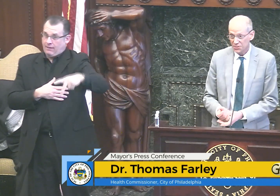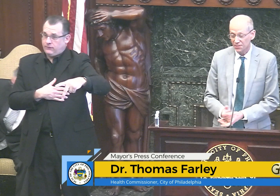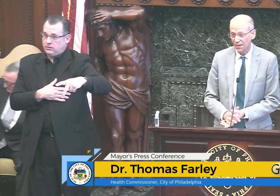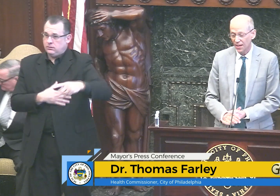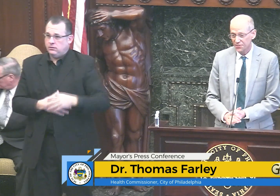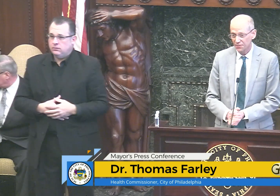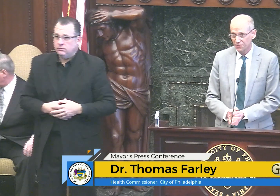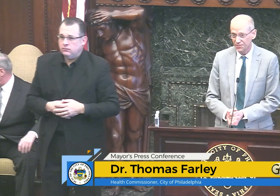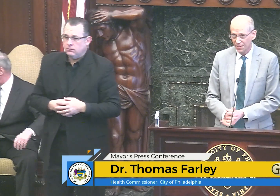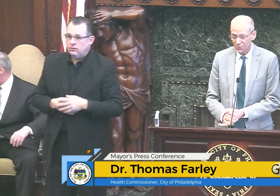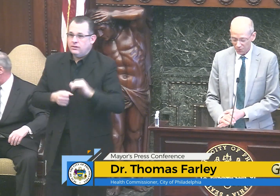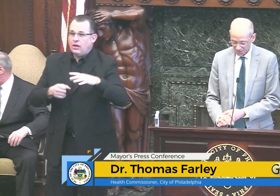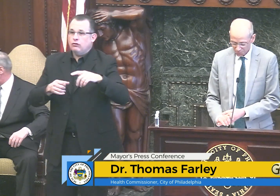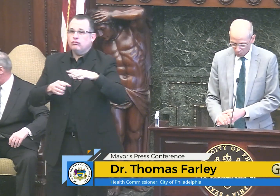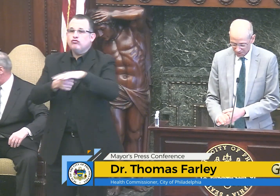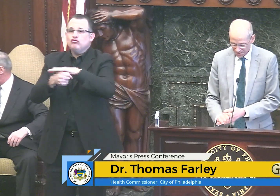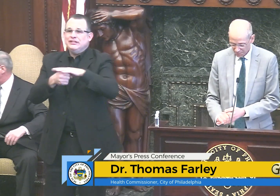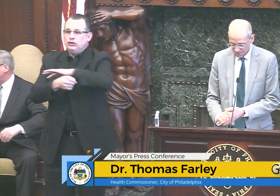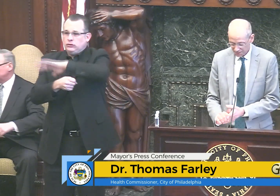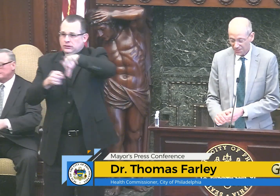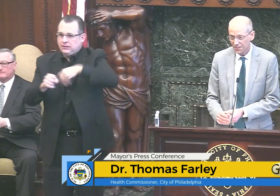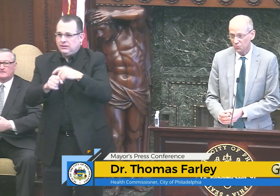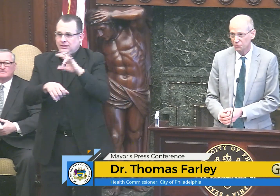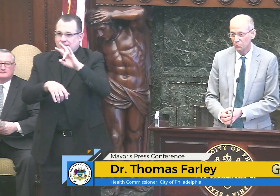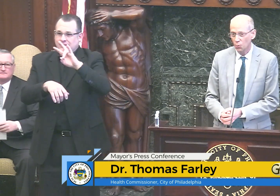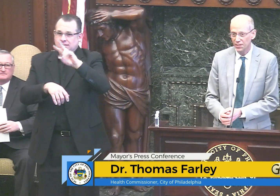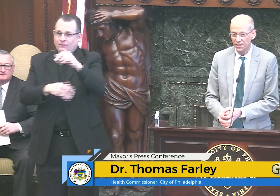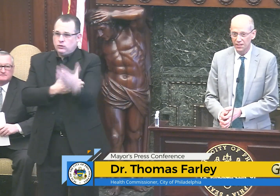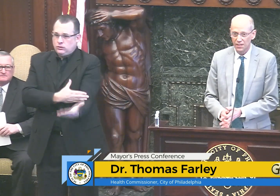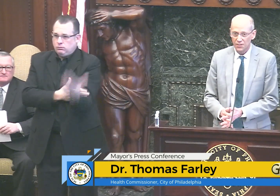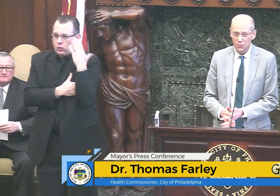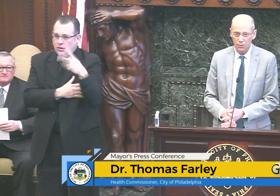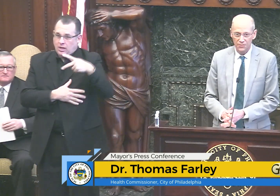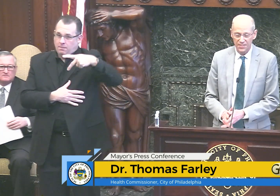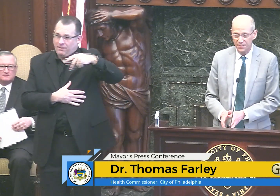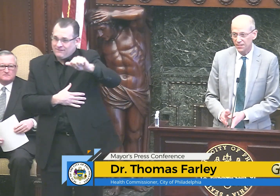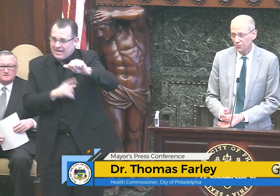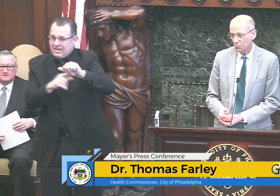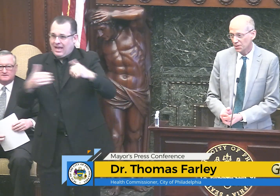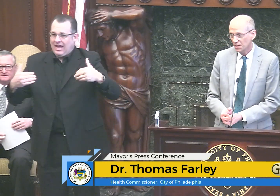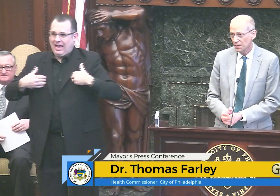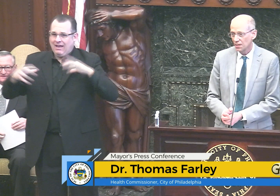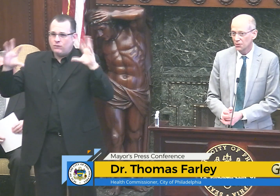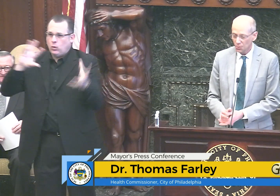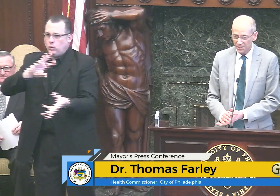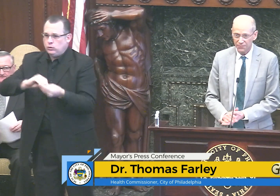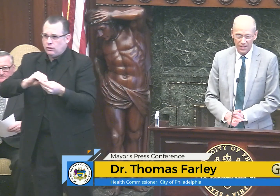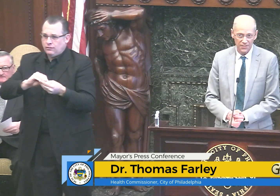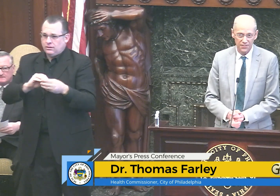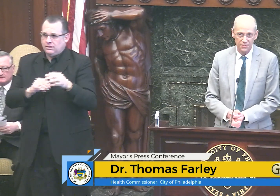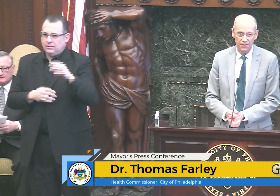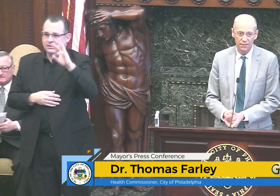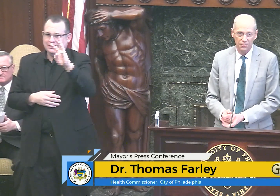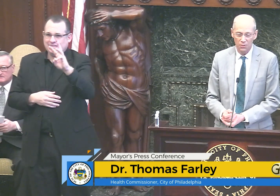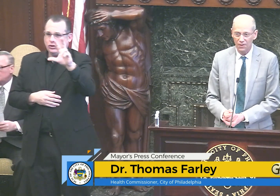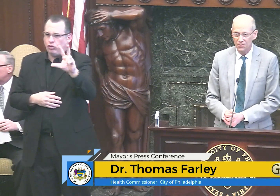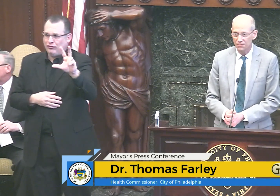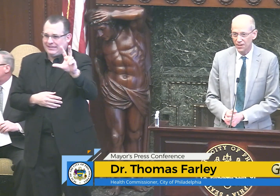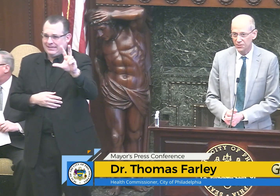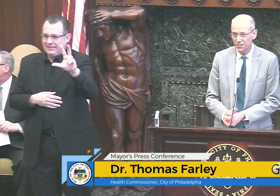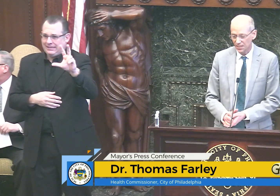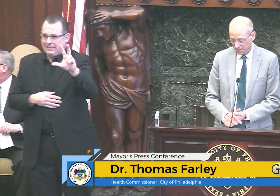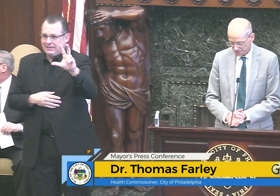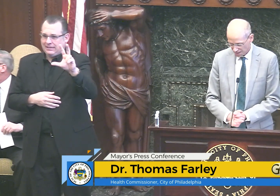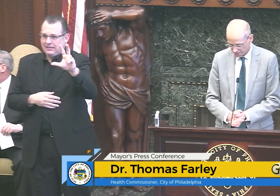and the region. As of 7:30 this morning, the state of Pennsylvania was reporting a total of 63 cumulative cases of